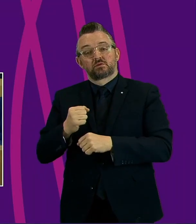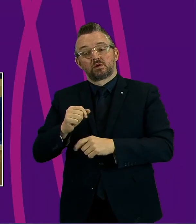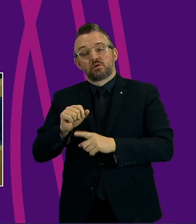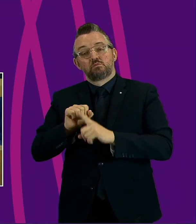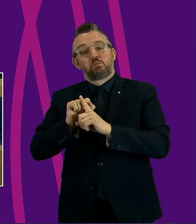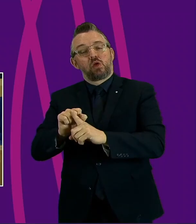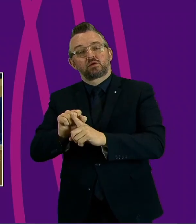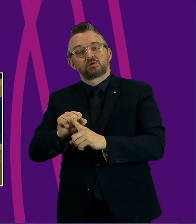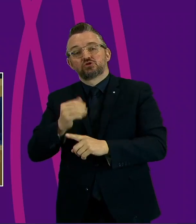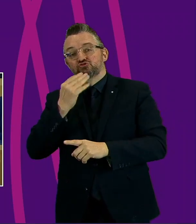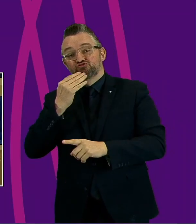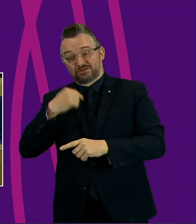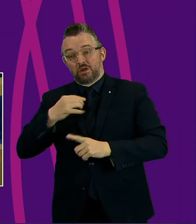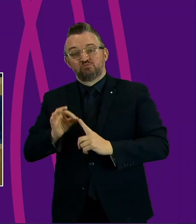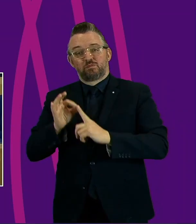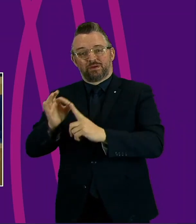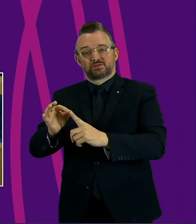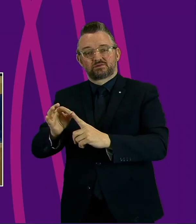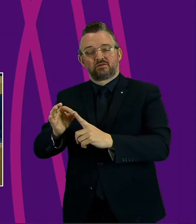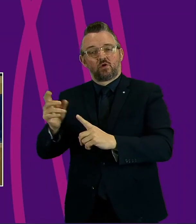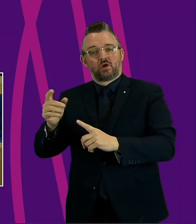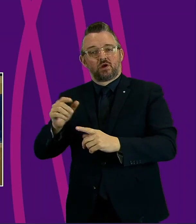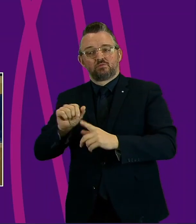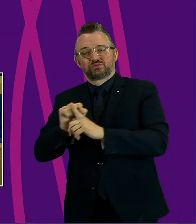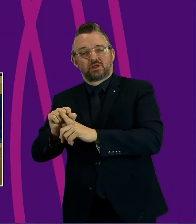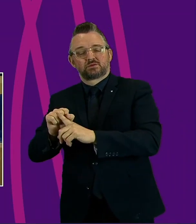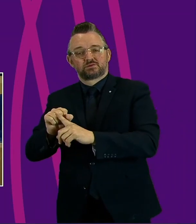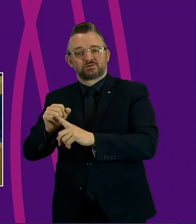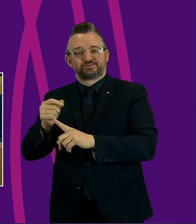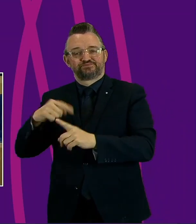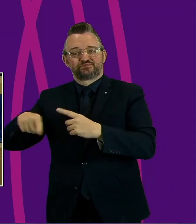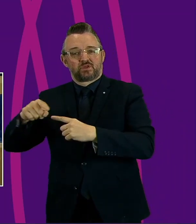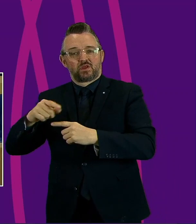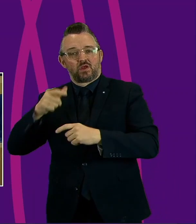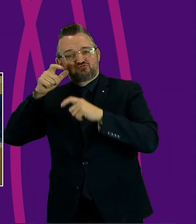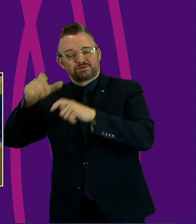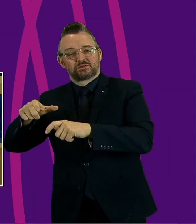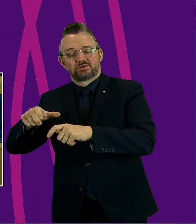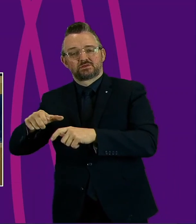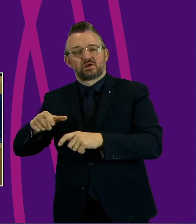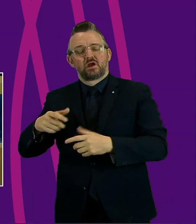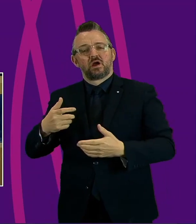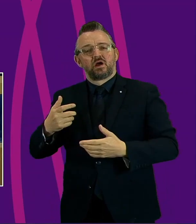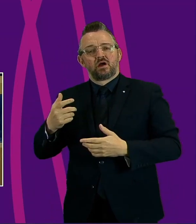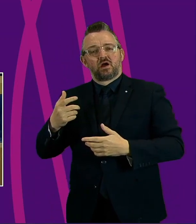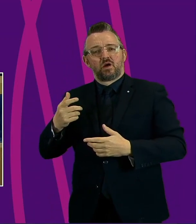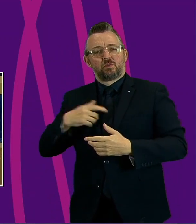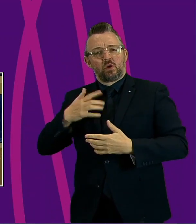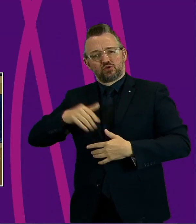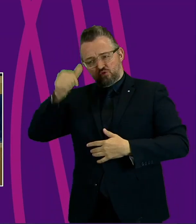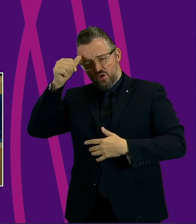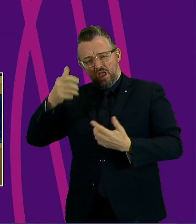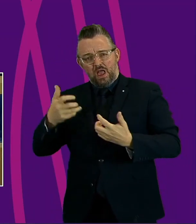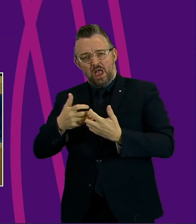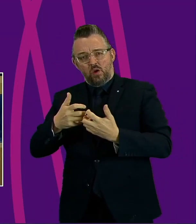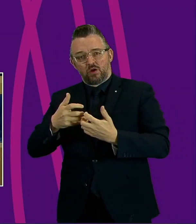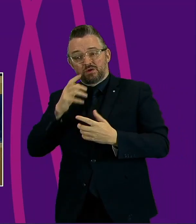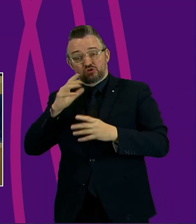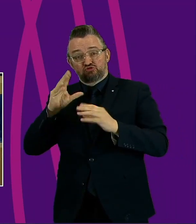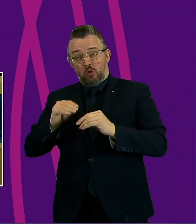tenants, the Director of Shelter Scotland said it's hard to see now what is going to prevent a tidal wave of